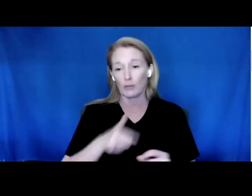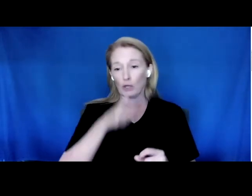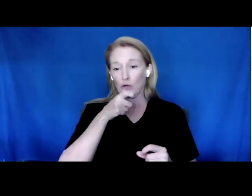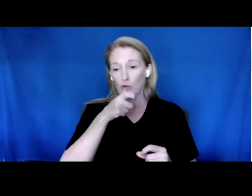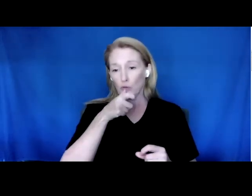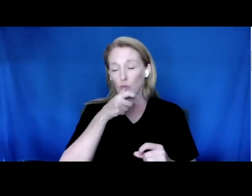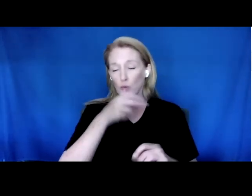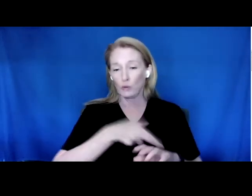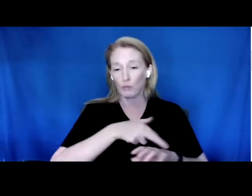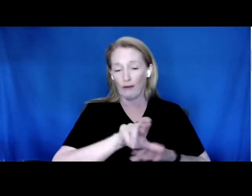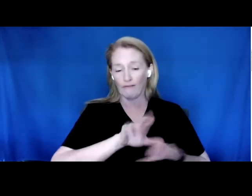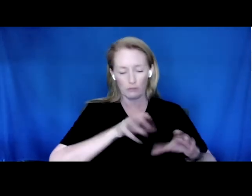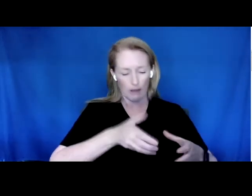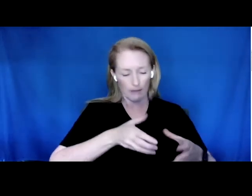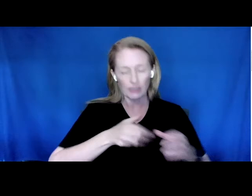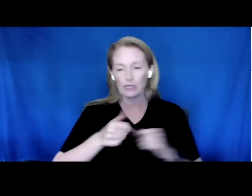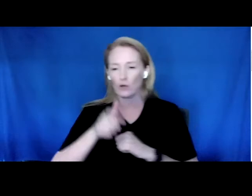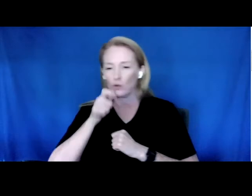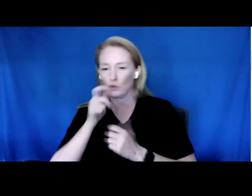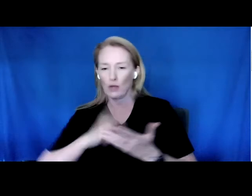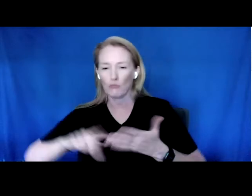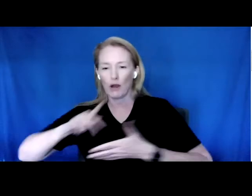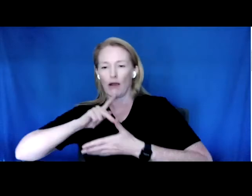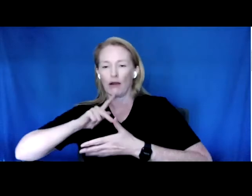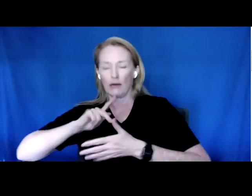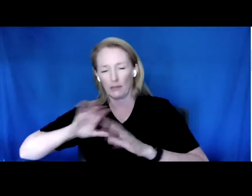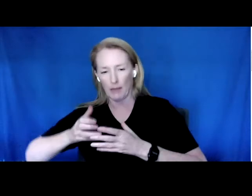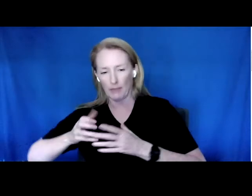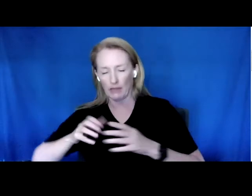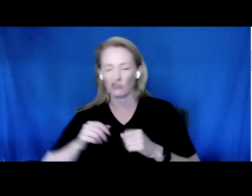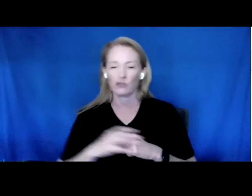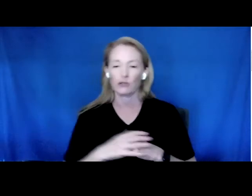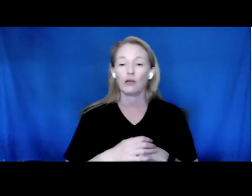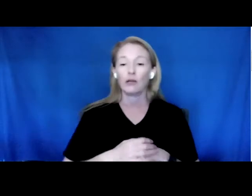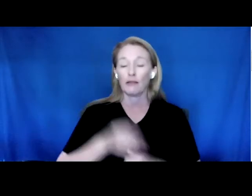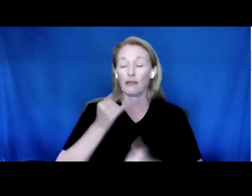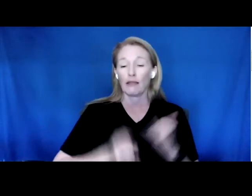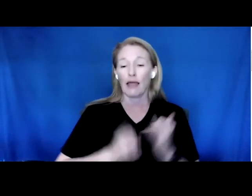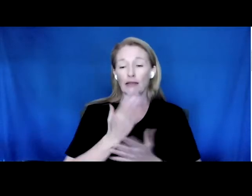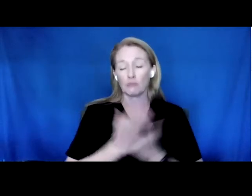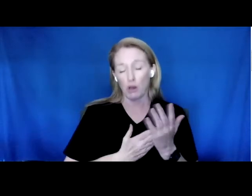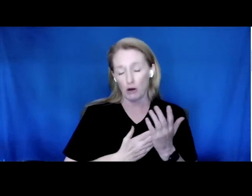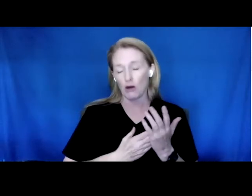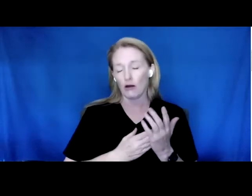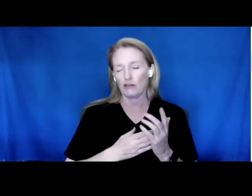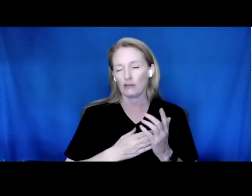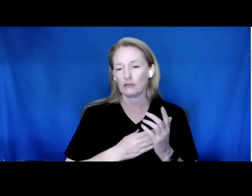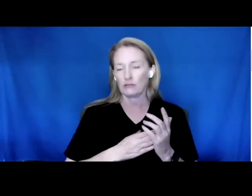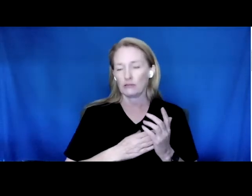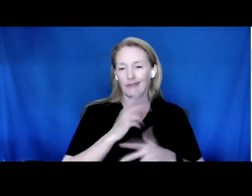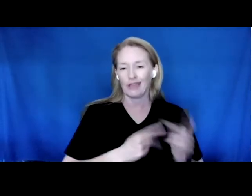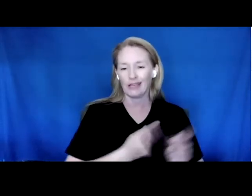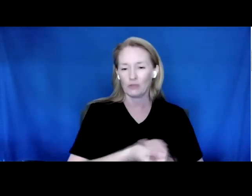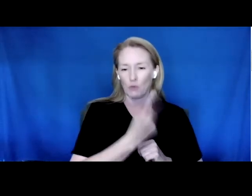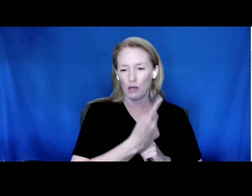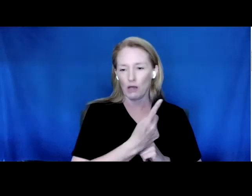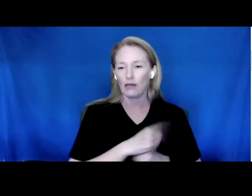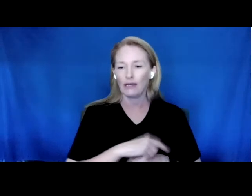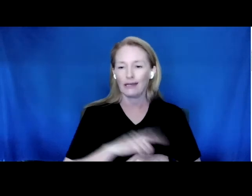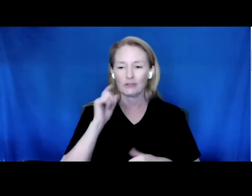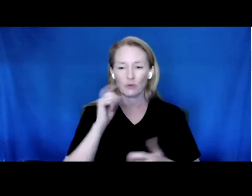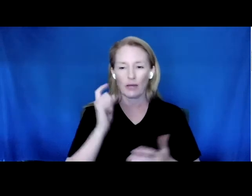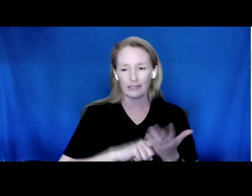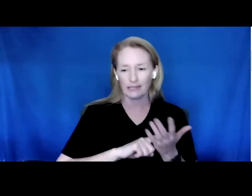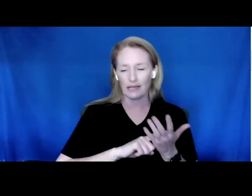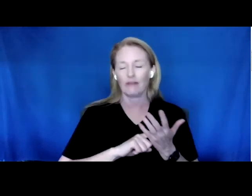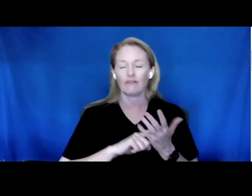priority populations are. And then the final part of the stage is to identify the period of risk with the highest